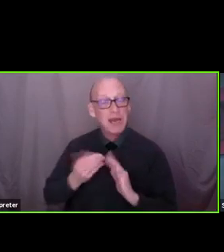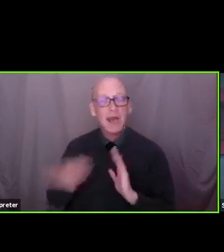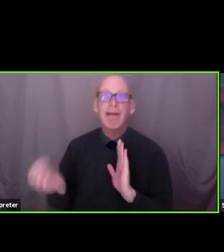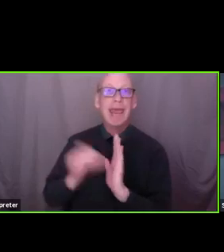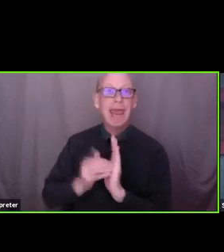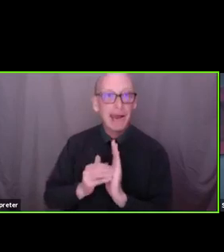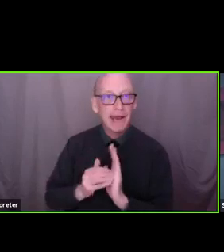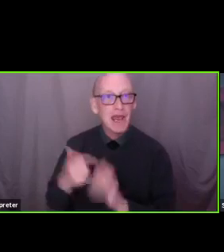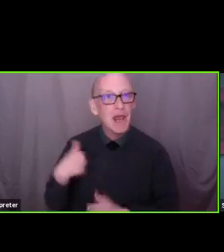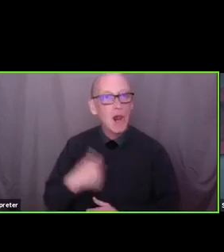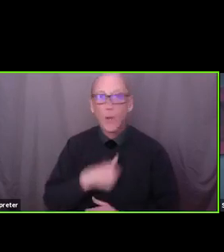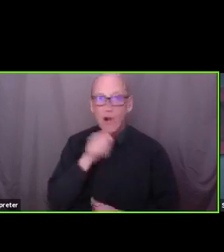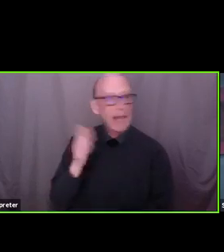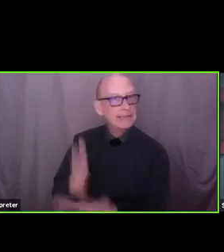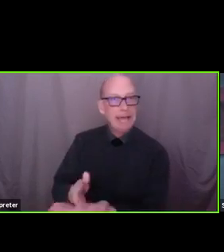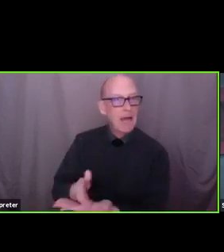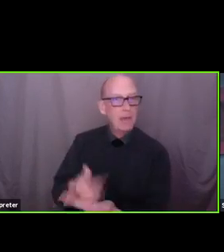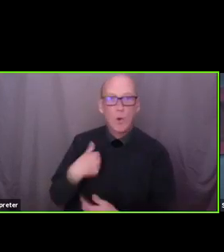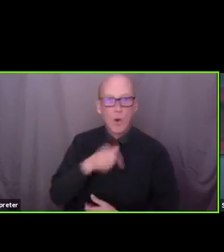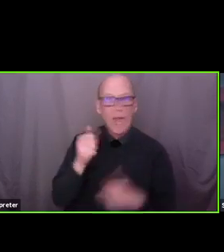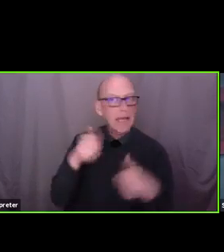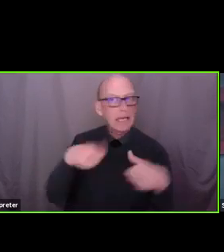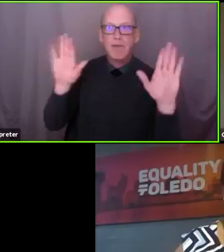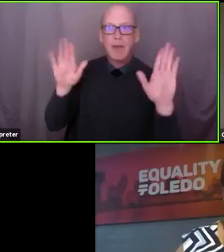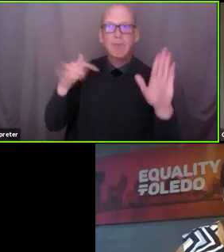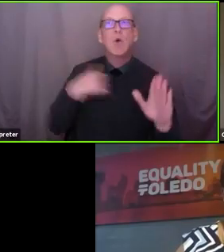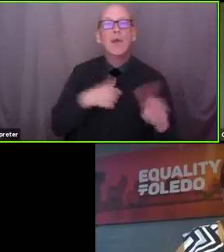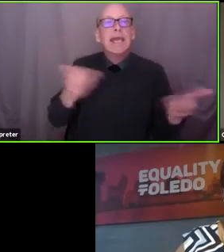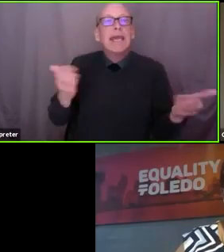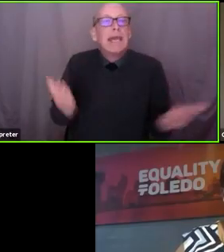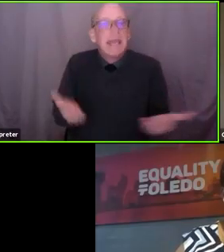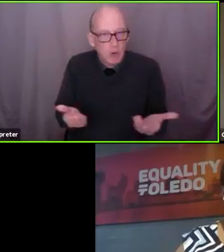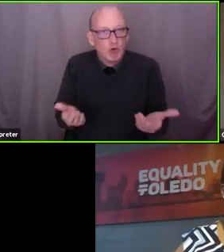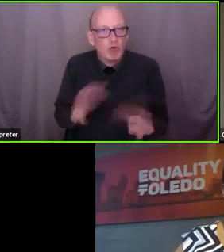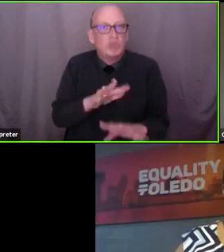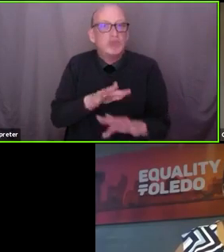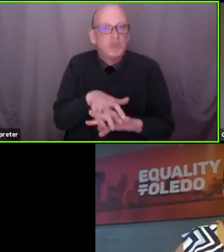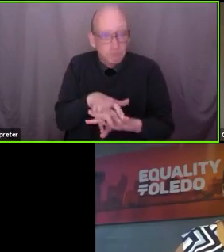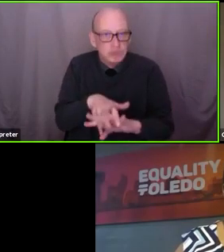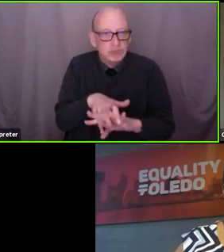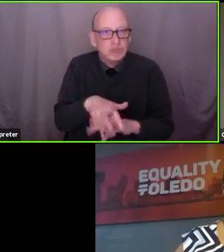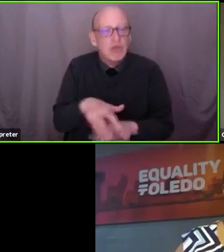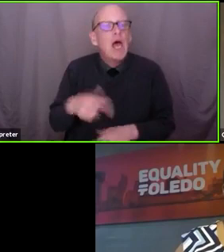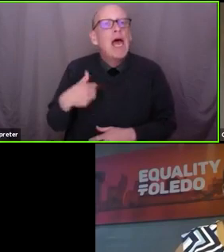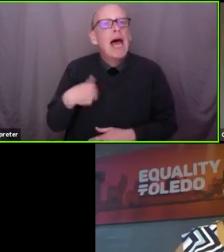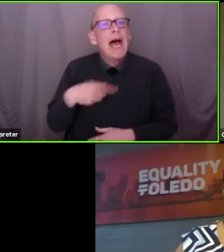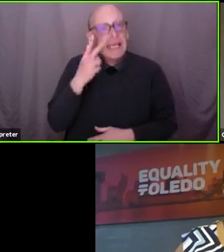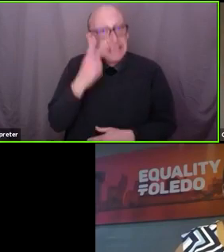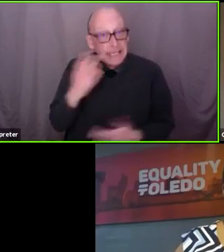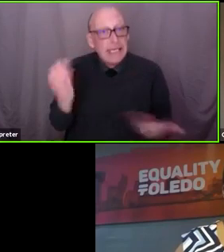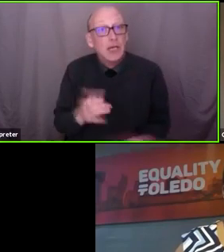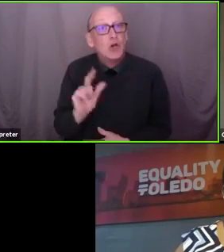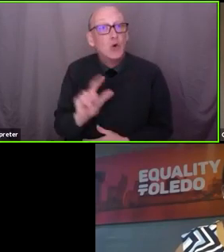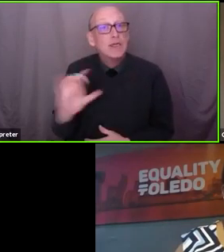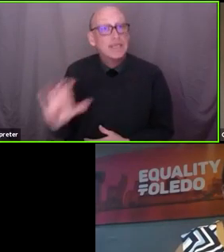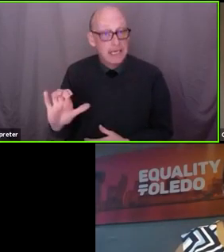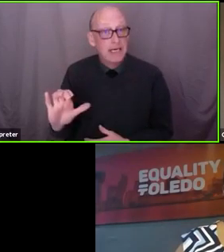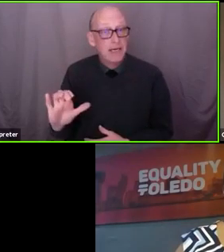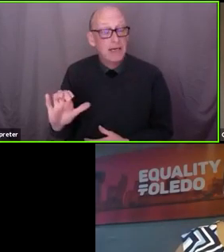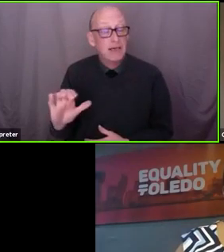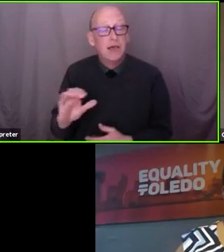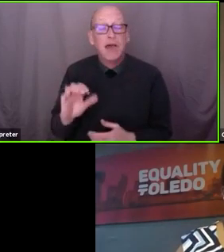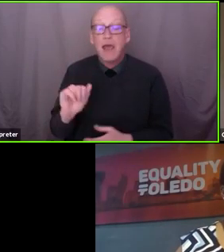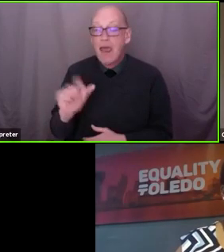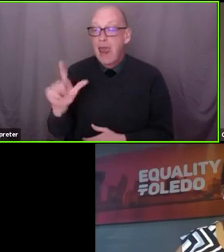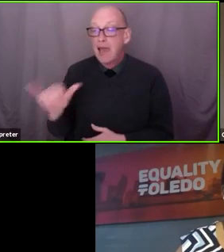that we're not stopping, we're not giving up, we're here. So I do see it here in Lucas County, the beauty of